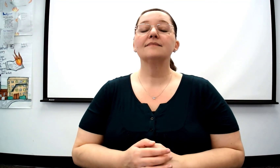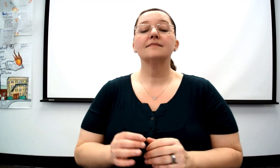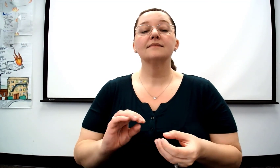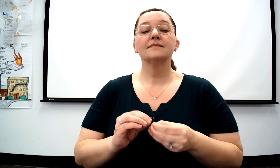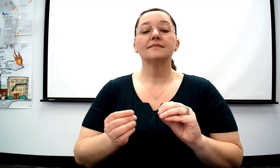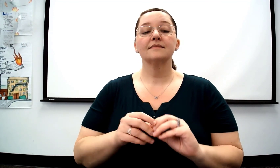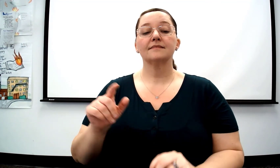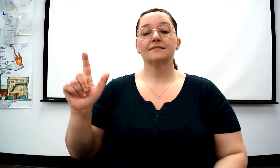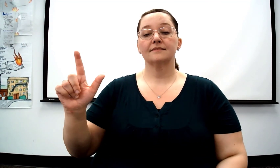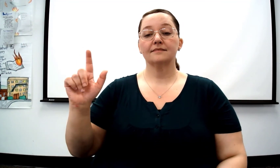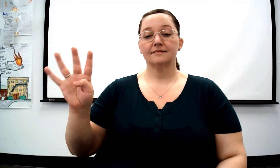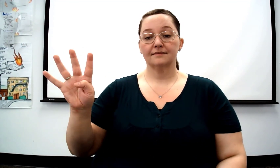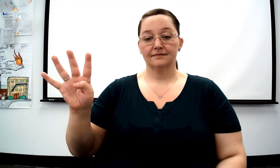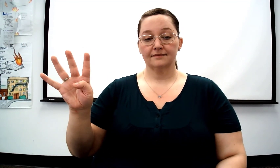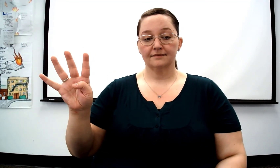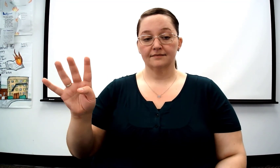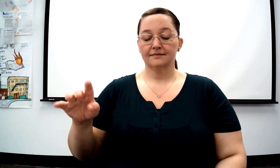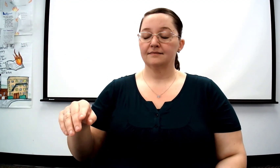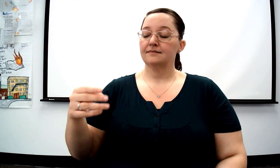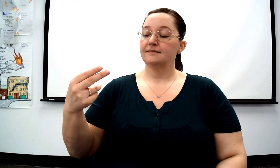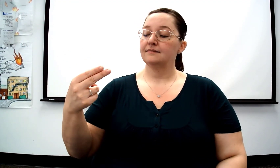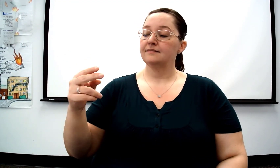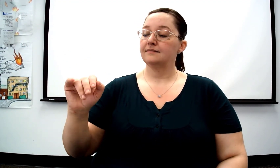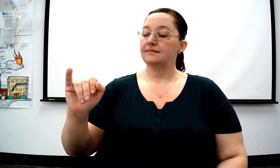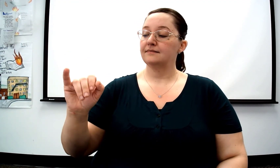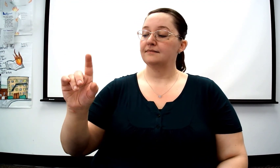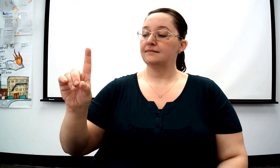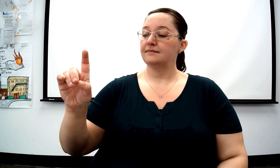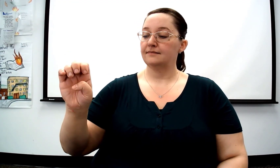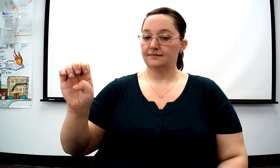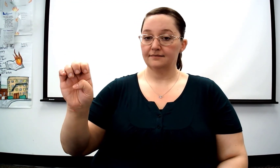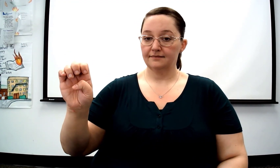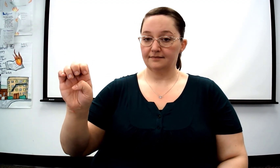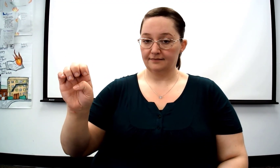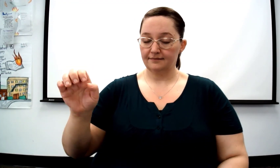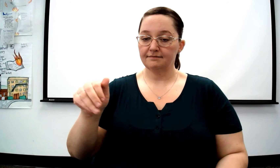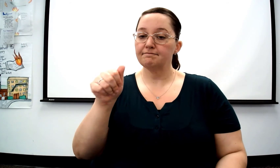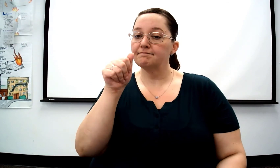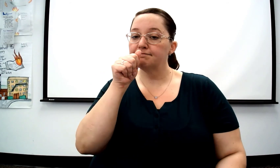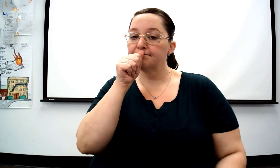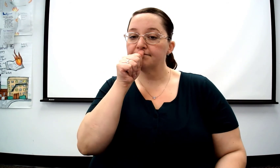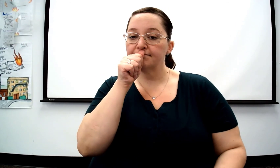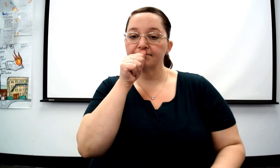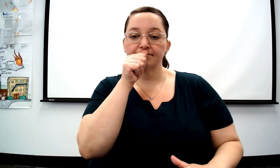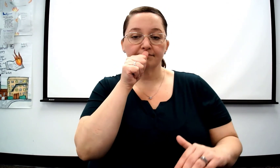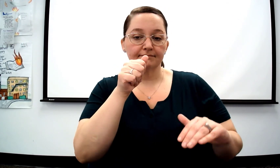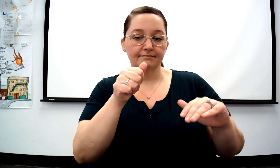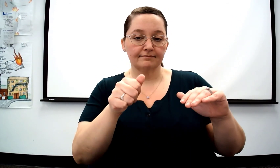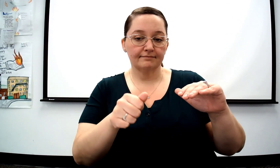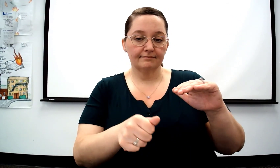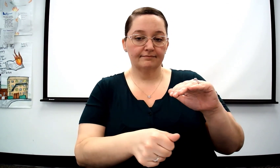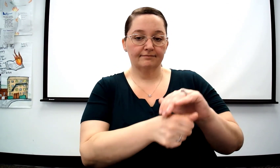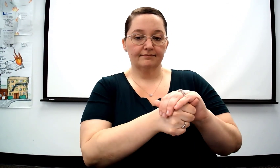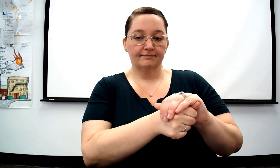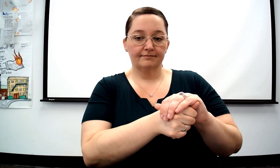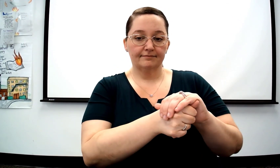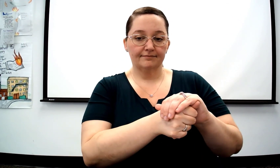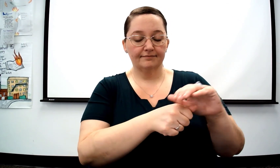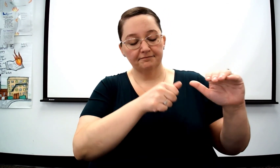from between your index and middle finger. 24, hide. Touch an A hand shape to your